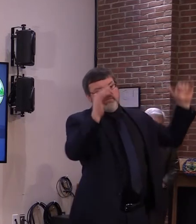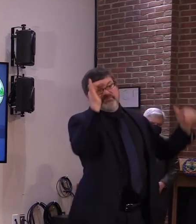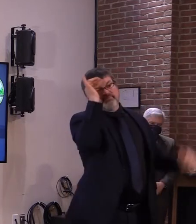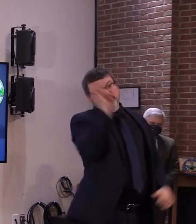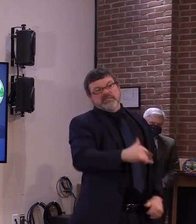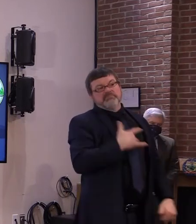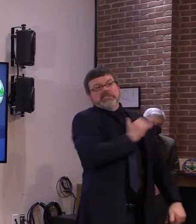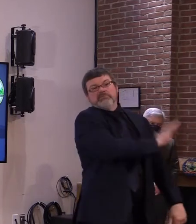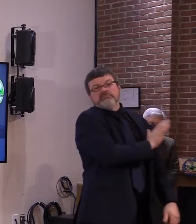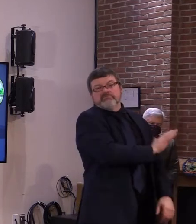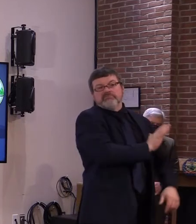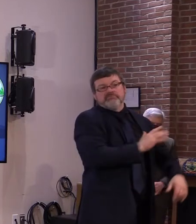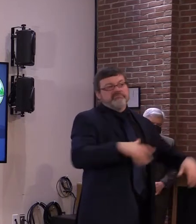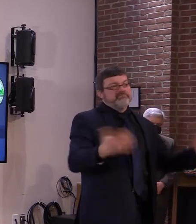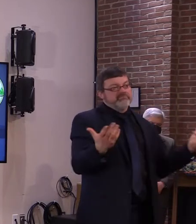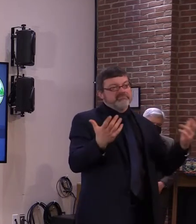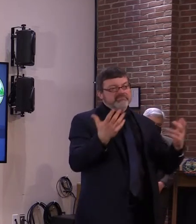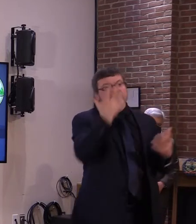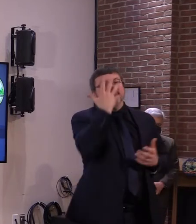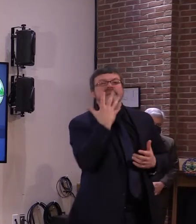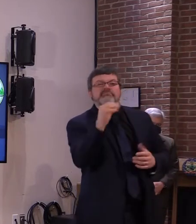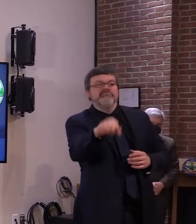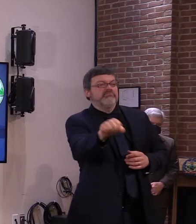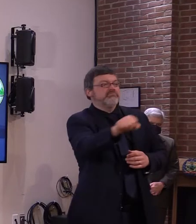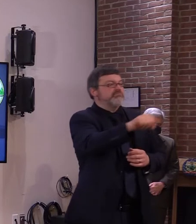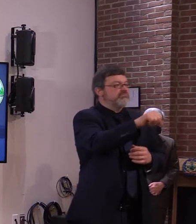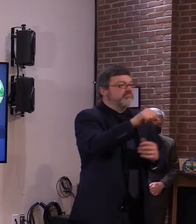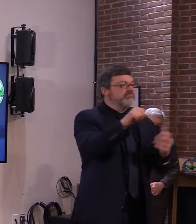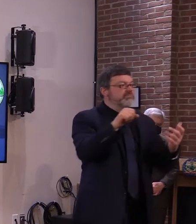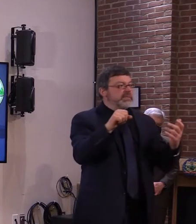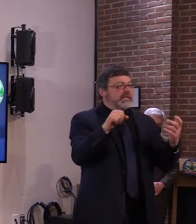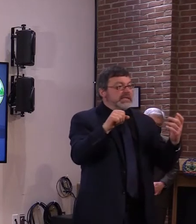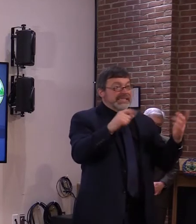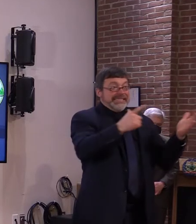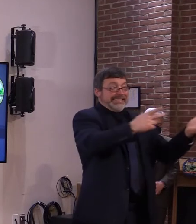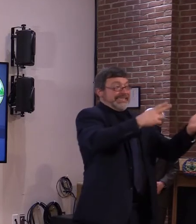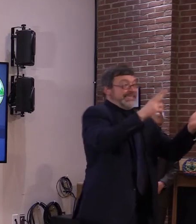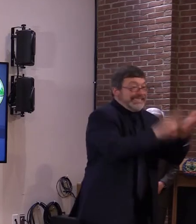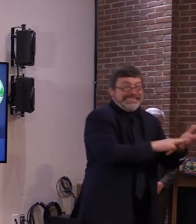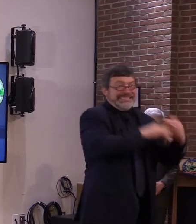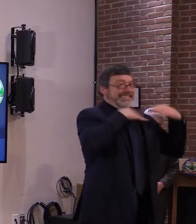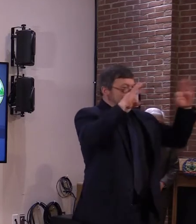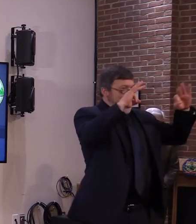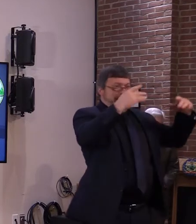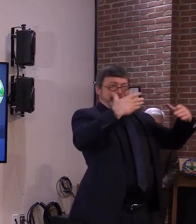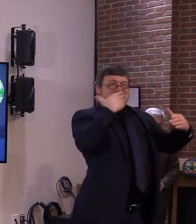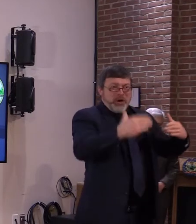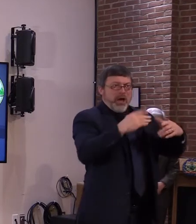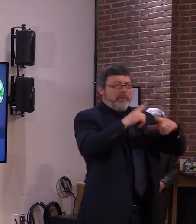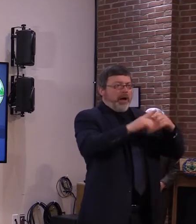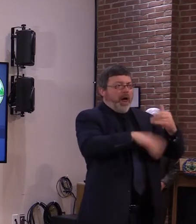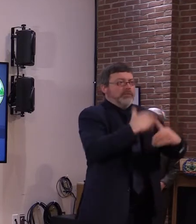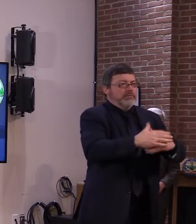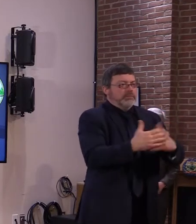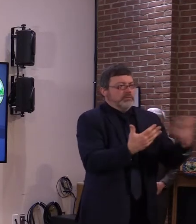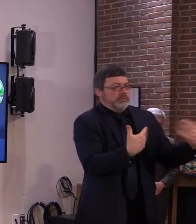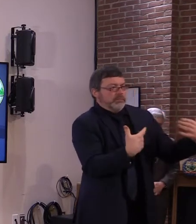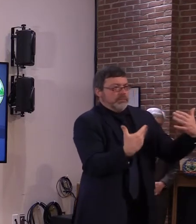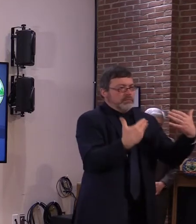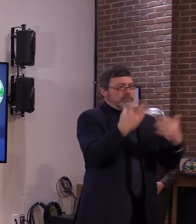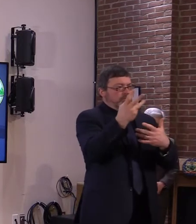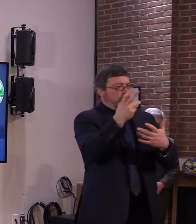the 600 is being sent out uh immediately uh but uh now we're seeing uh the the political